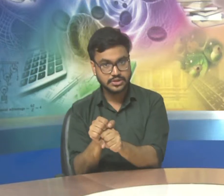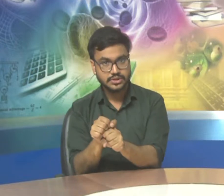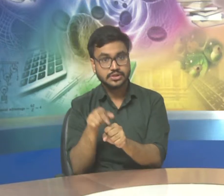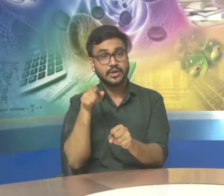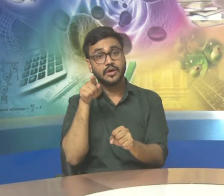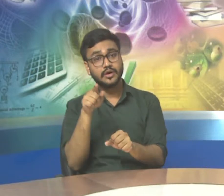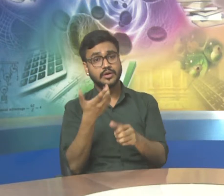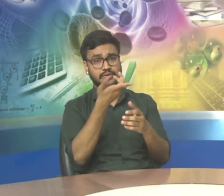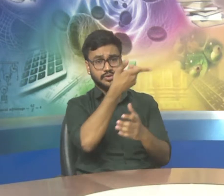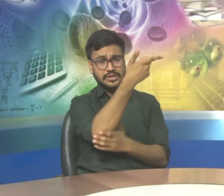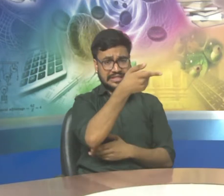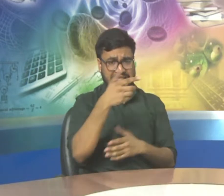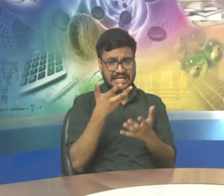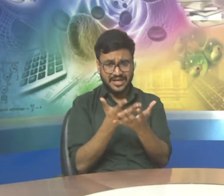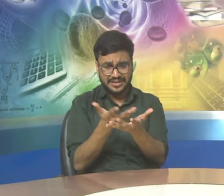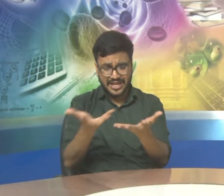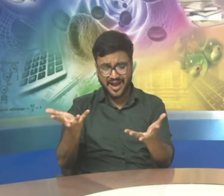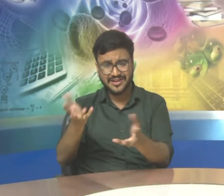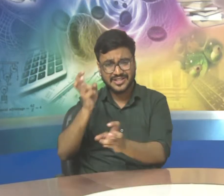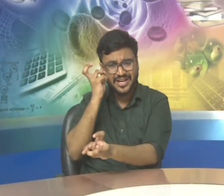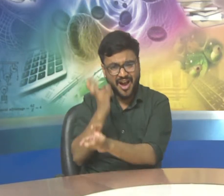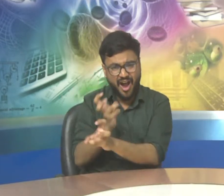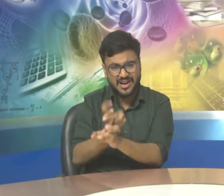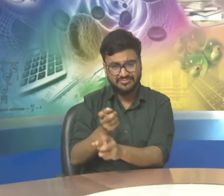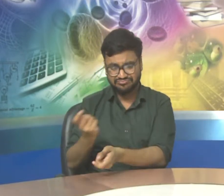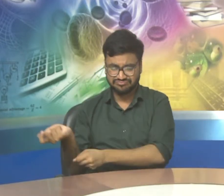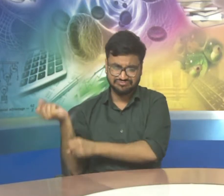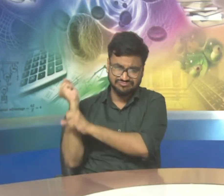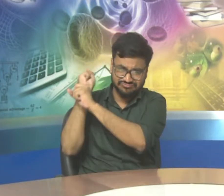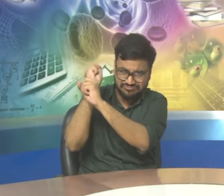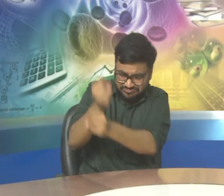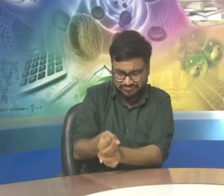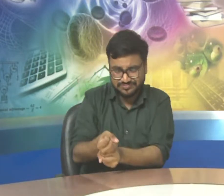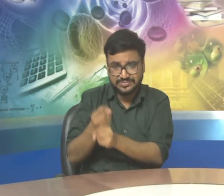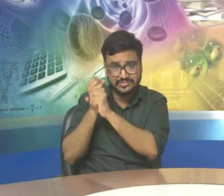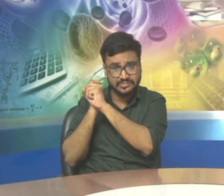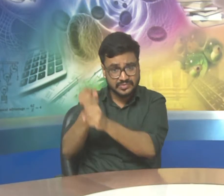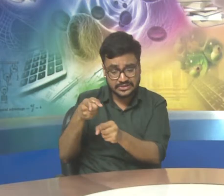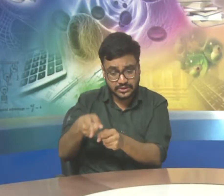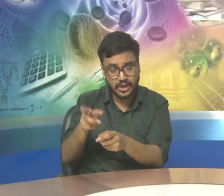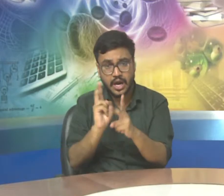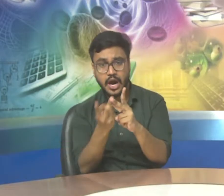experiments, a boy is writing, there is a boy pulling the